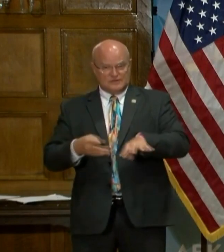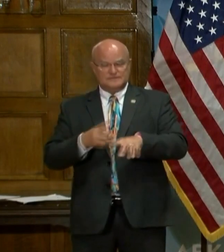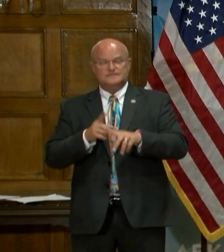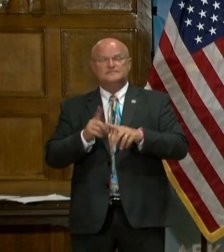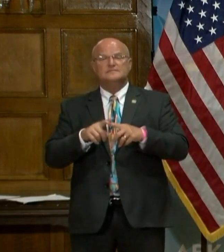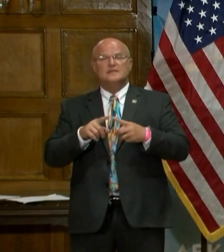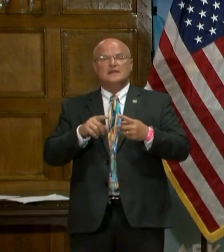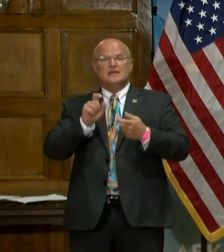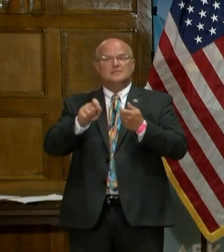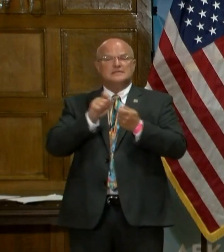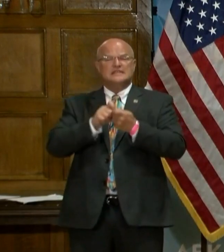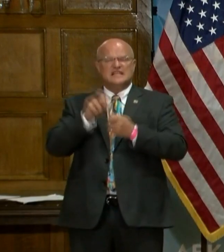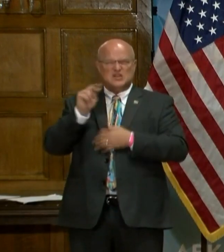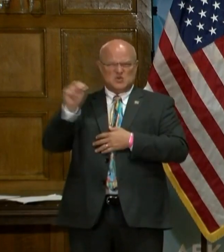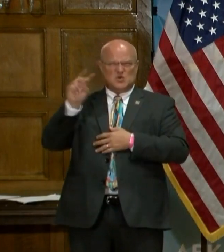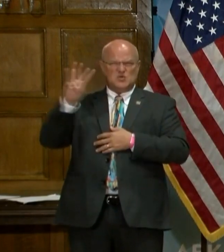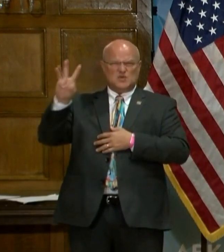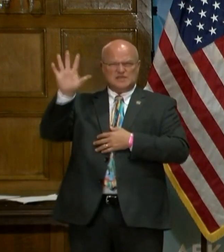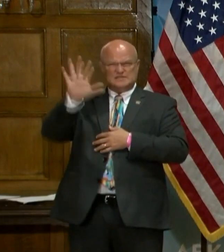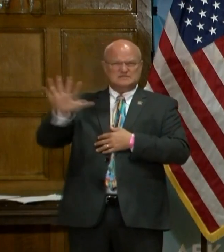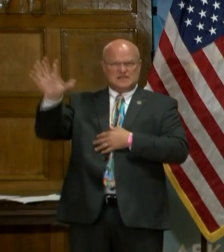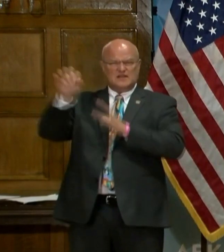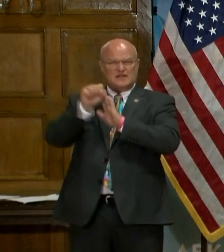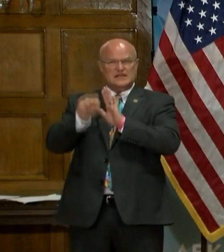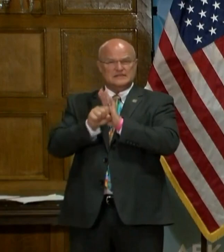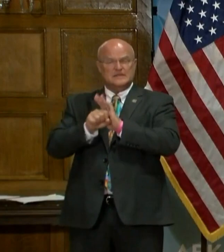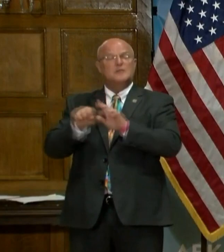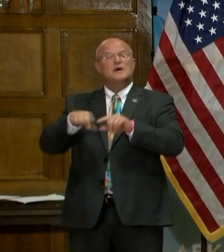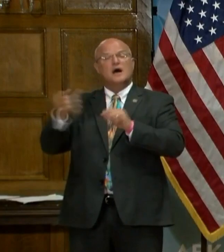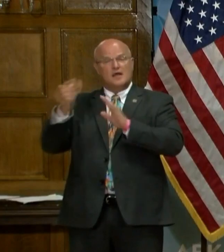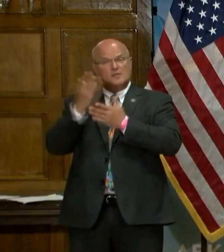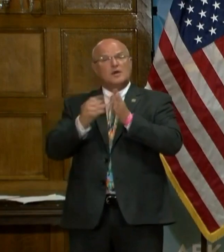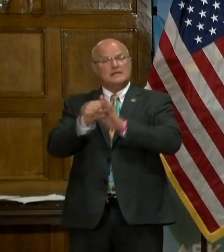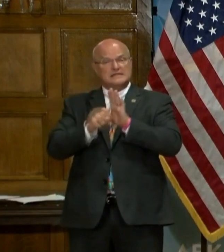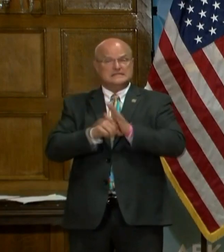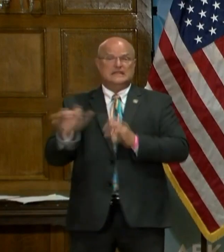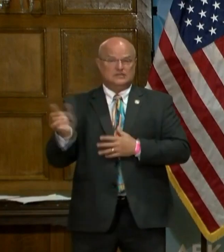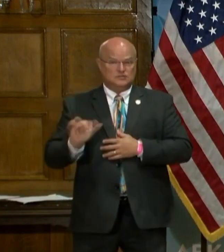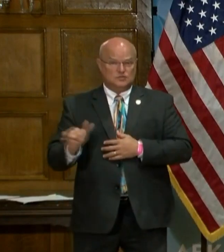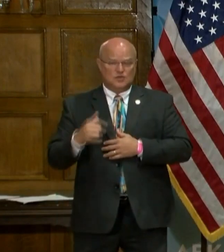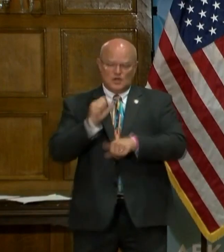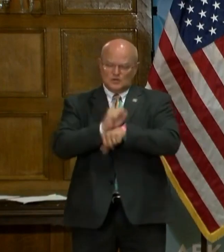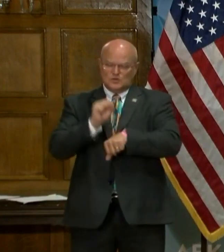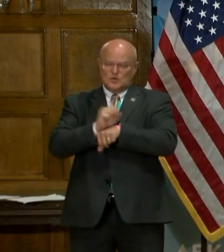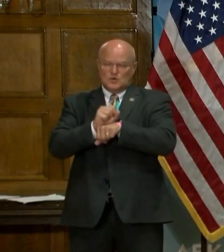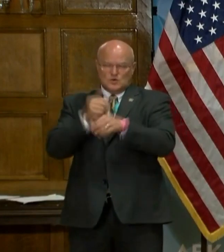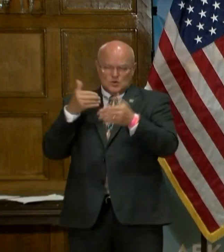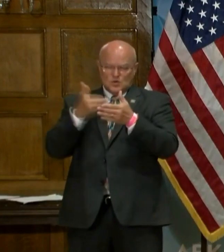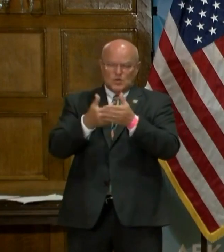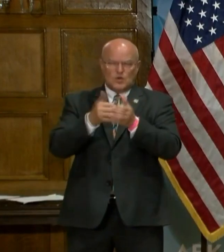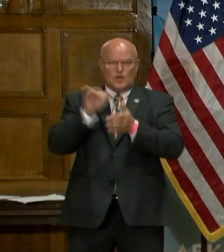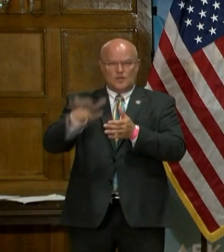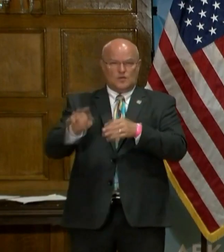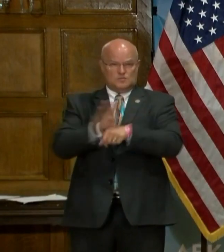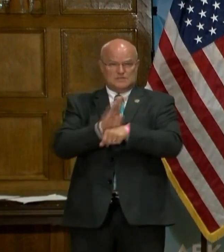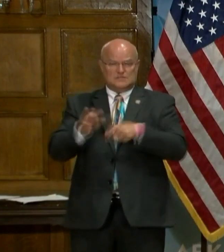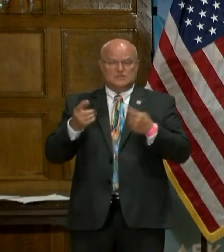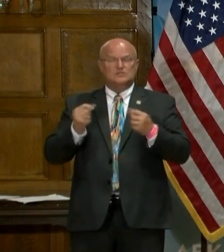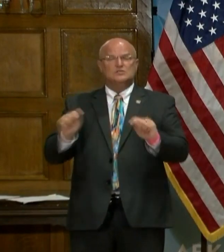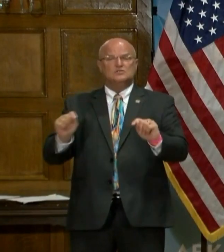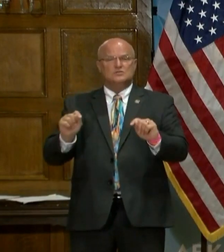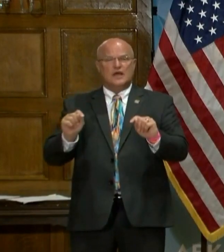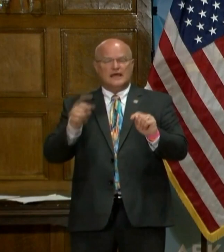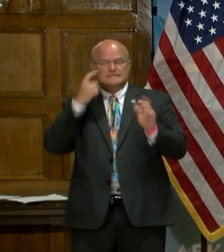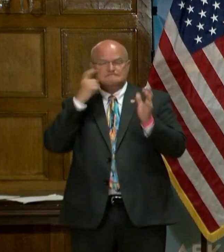businesses, particularly in the northwest part of the state, but in other parts of the state as well. And we've worked very closely with those businesses to try